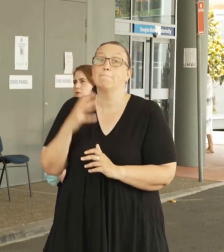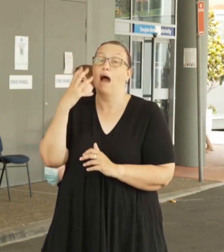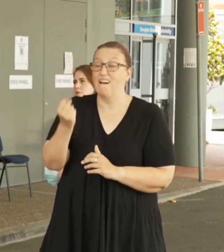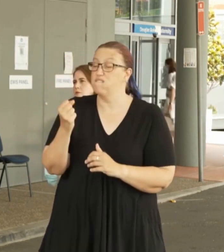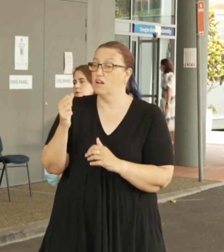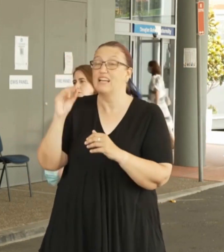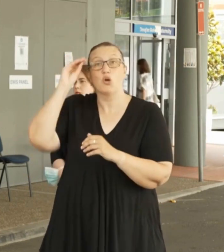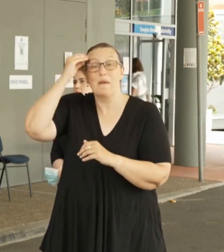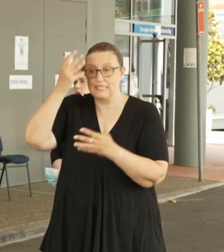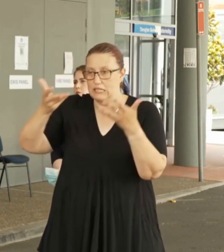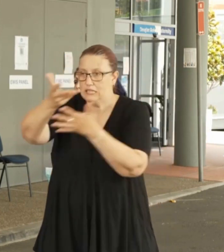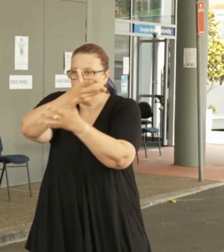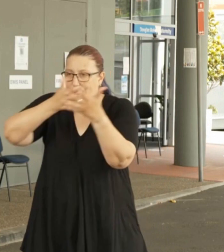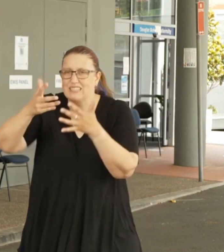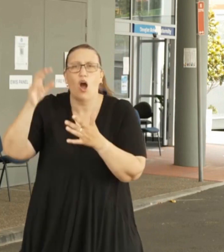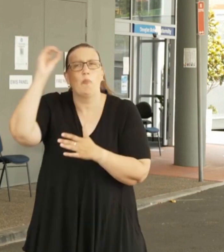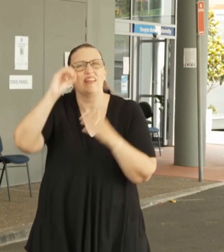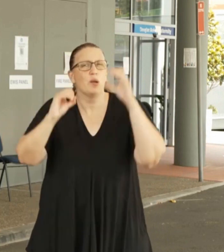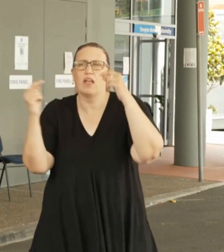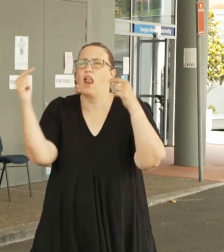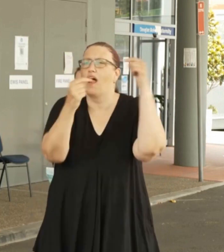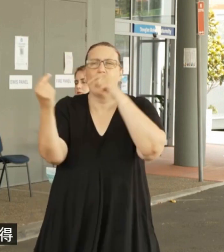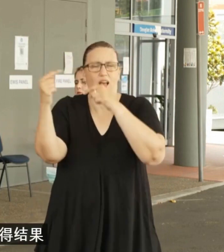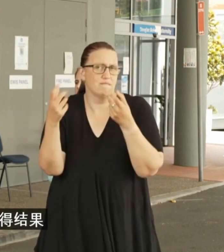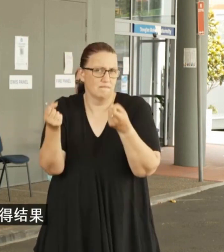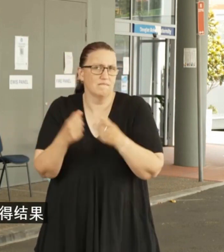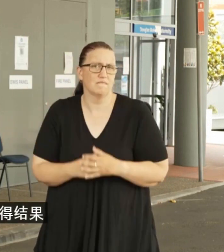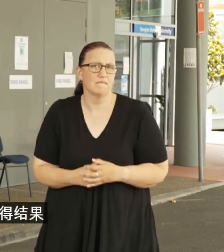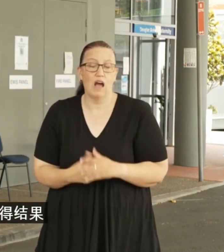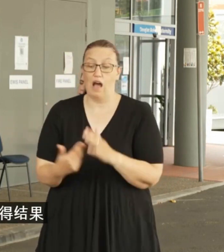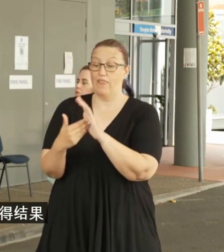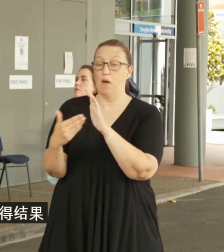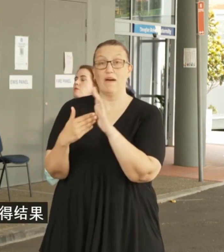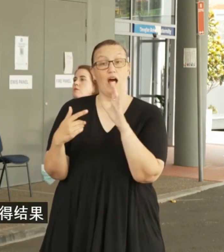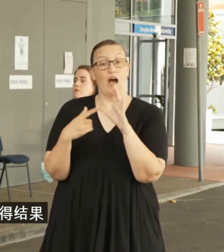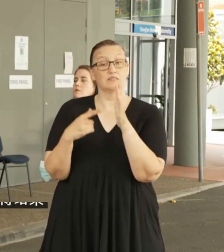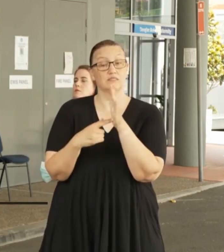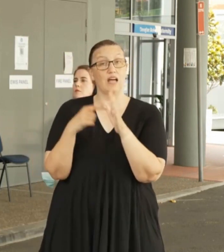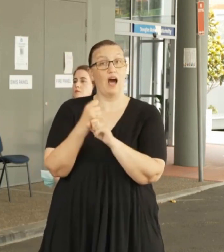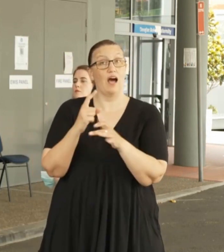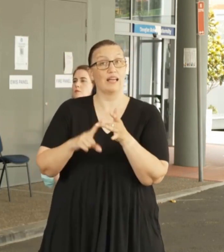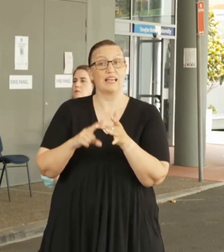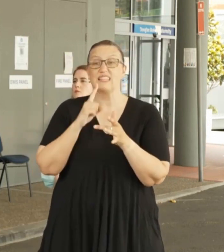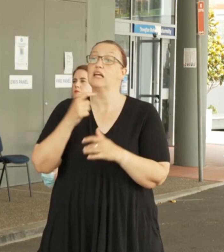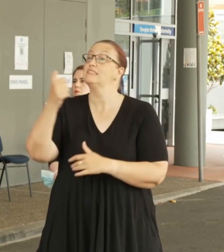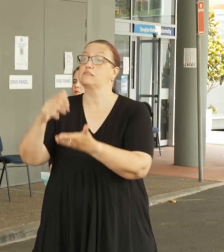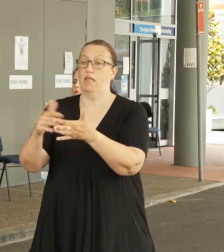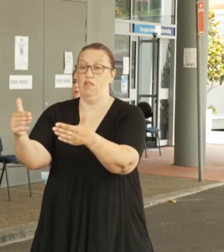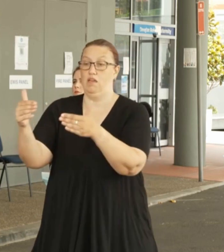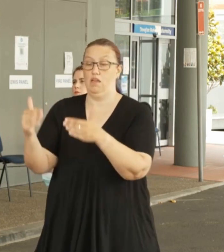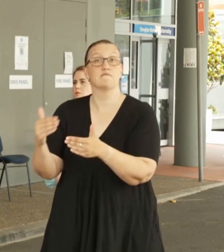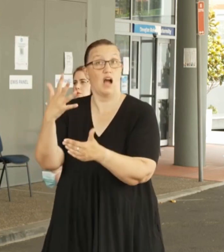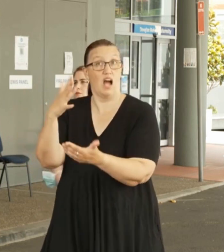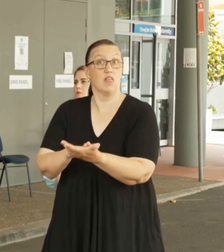challenges in any committee to try and get a result. At the moment, they're sitting on the 5 months. I think there are very strong arguments to say that it